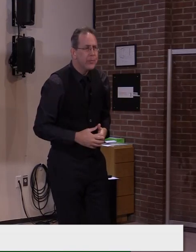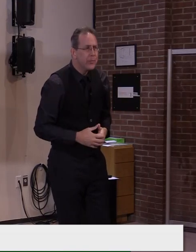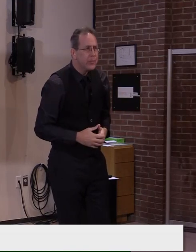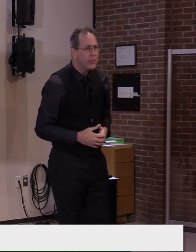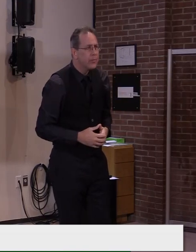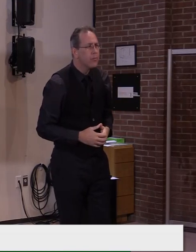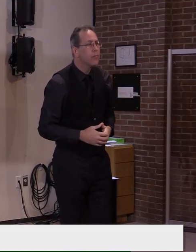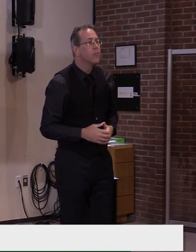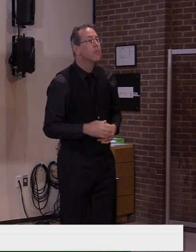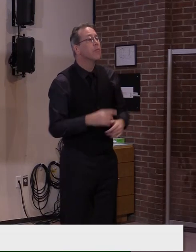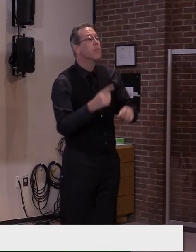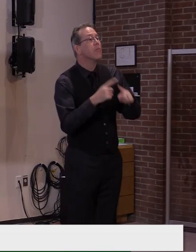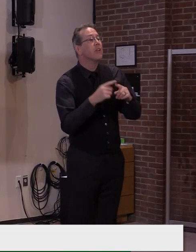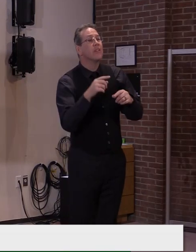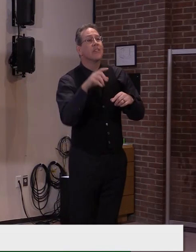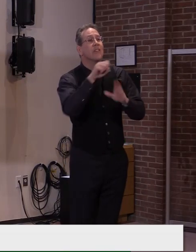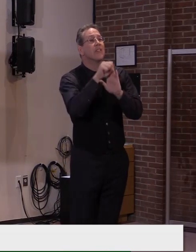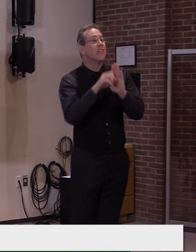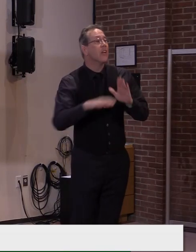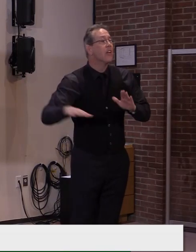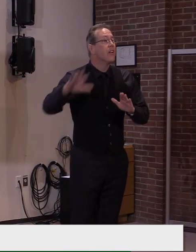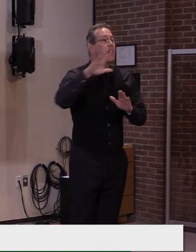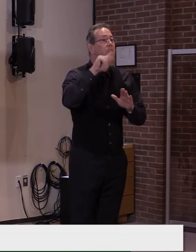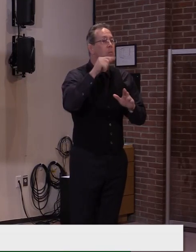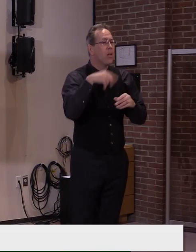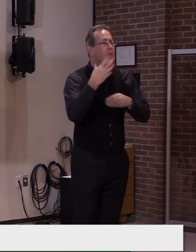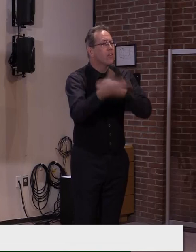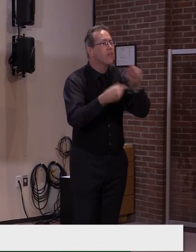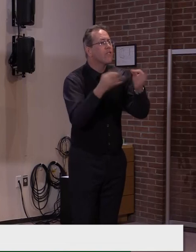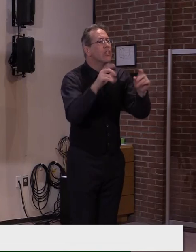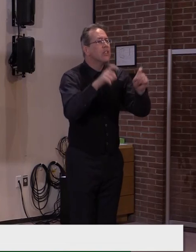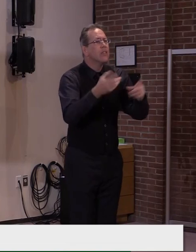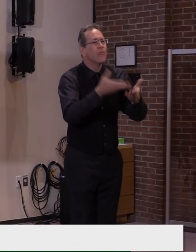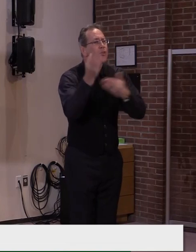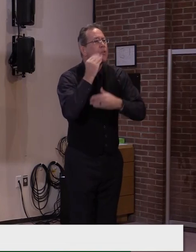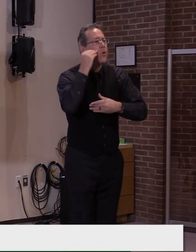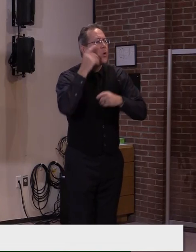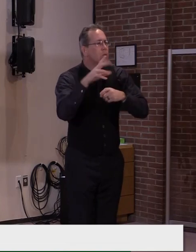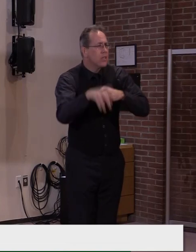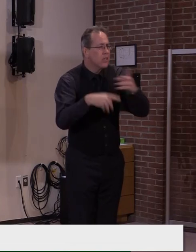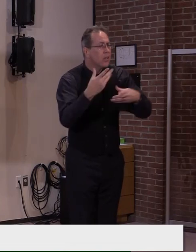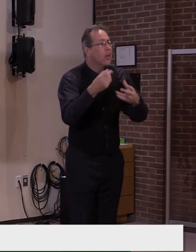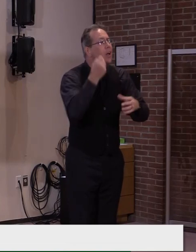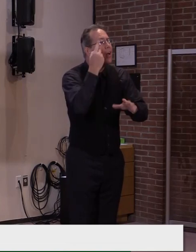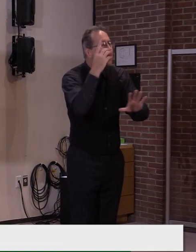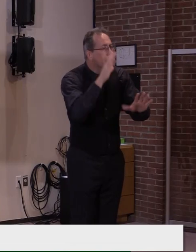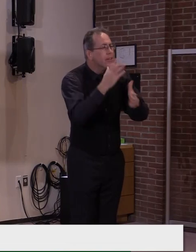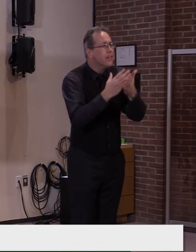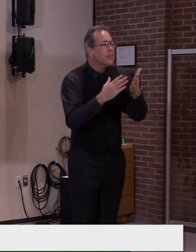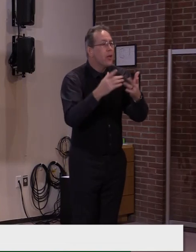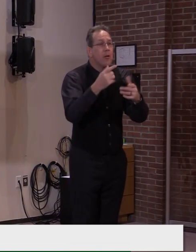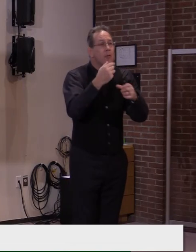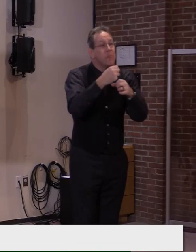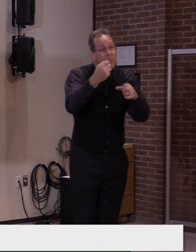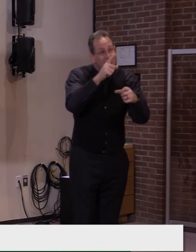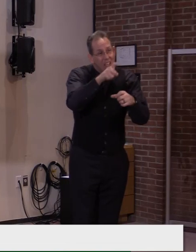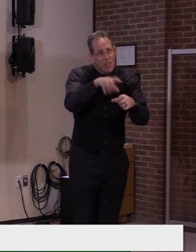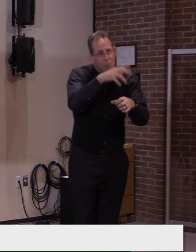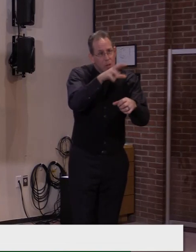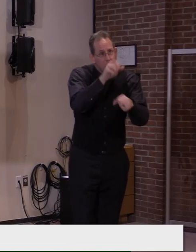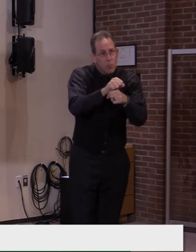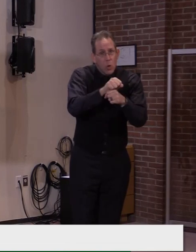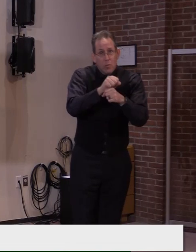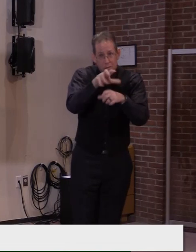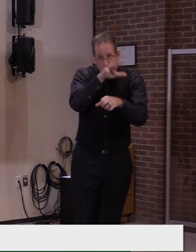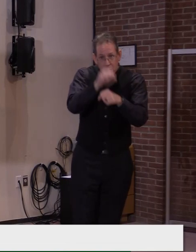at-home antigen and LAMP tests. This is done either by appointment or at walk-in and drive-through sites. Last week, on Thursday and